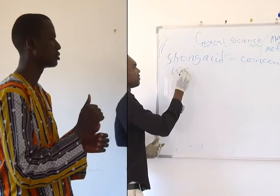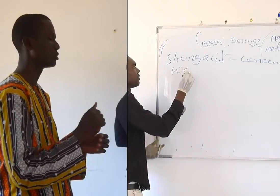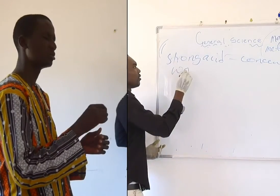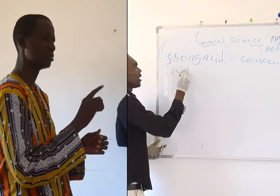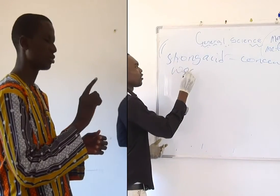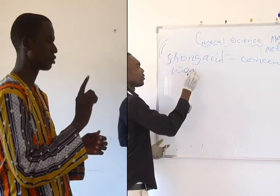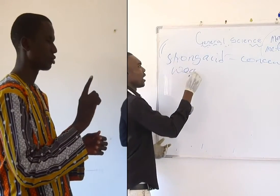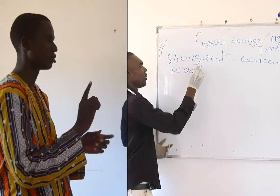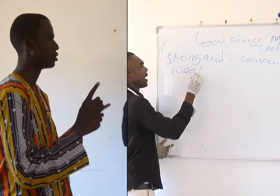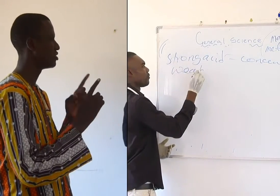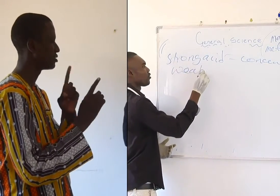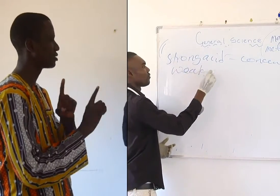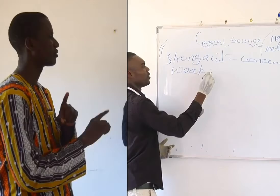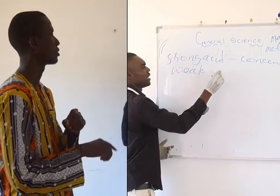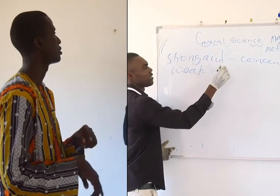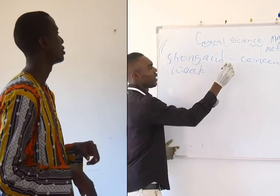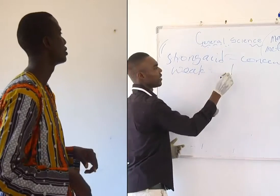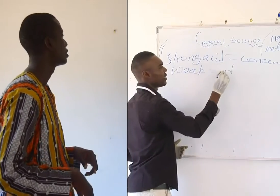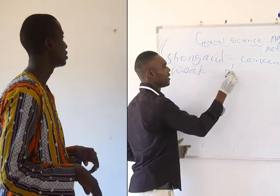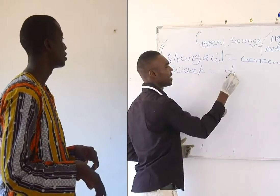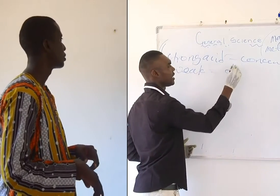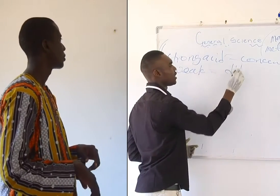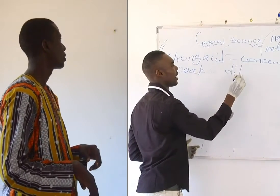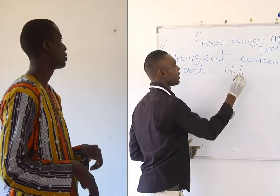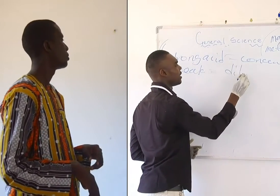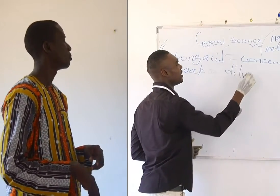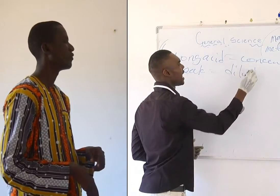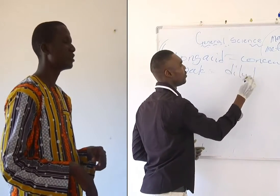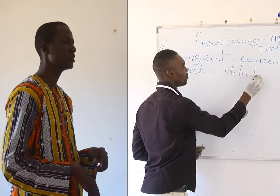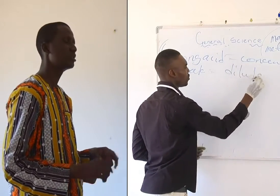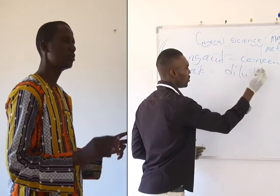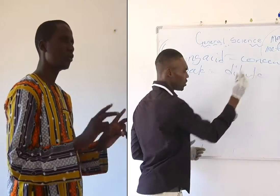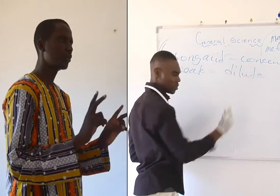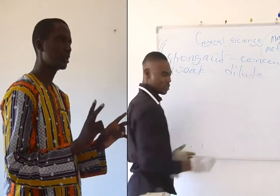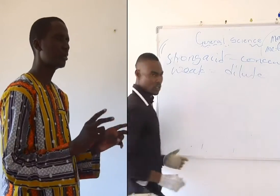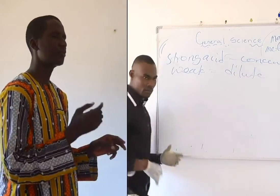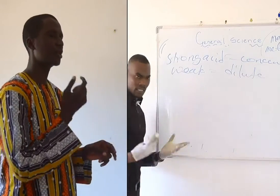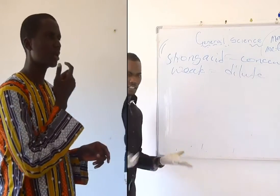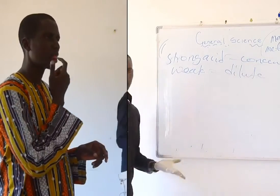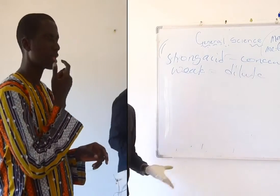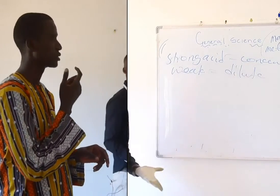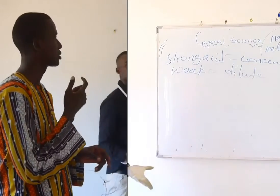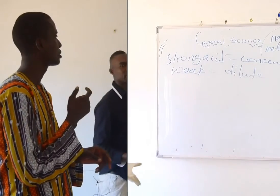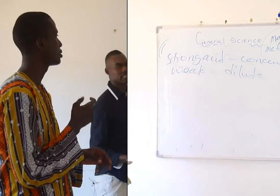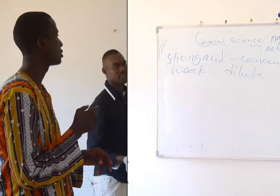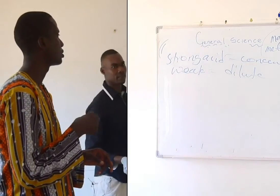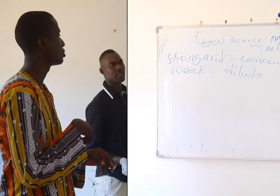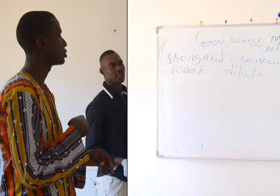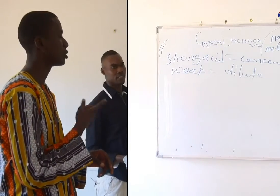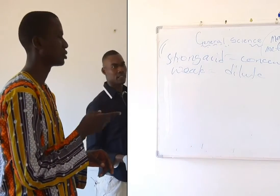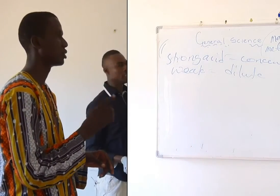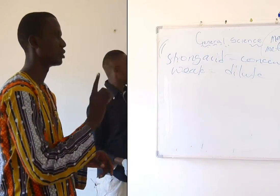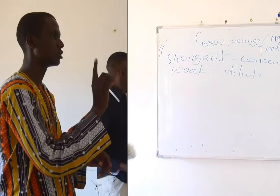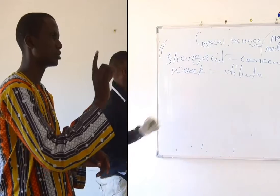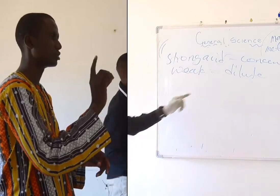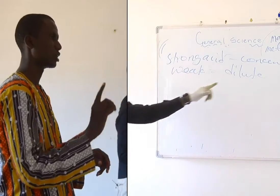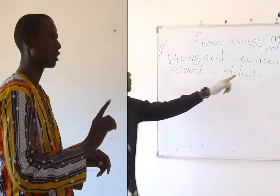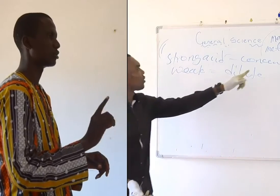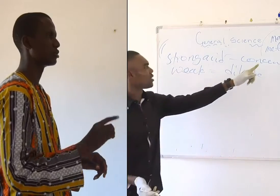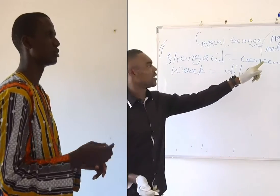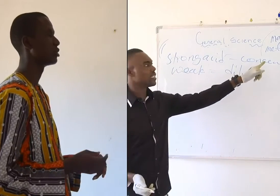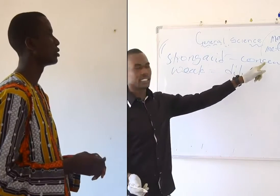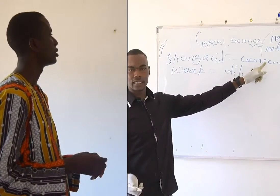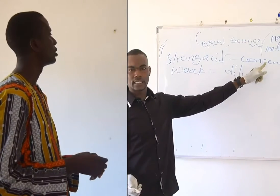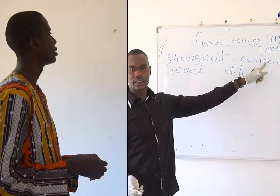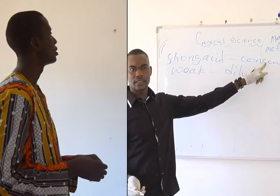acid, what comes to our mind most often is what? The acid is what? Dilute. That's not the case, please. Something can